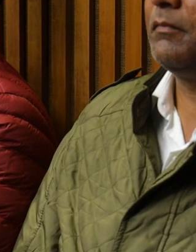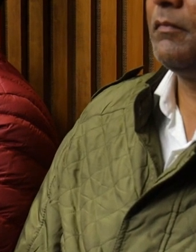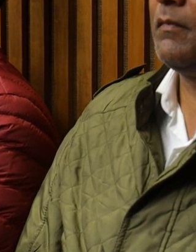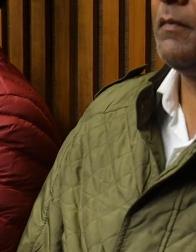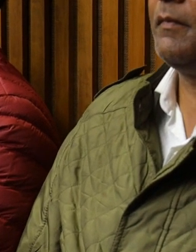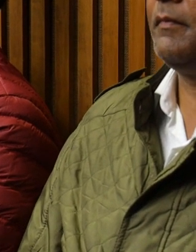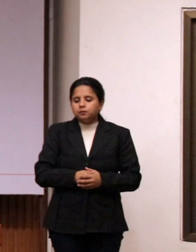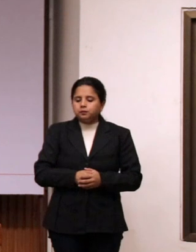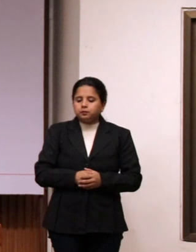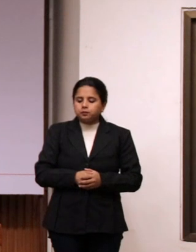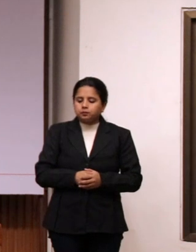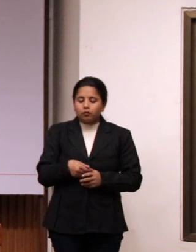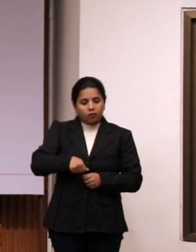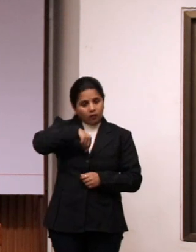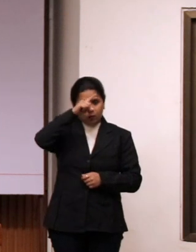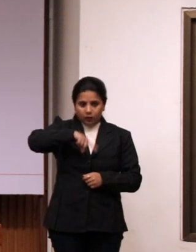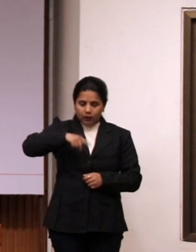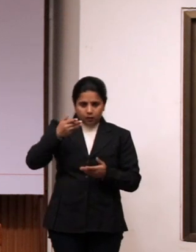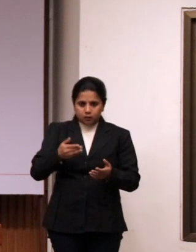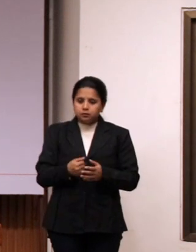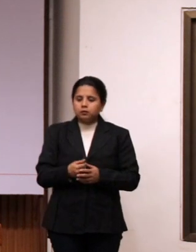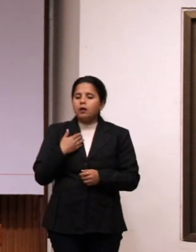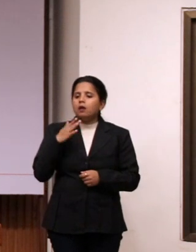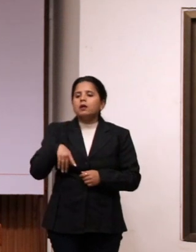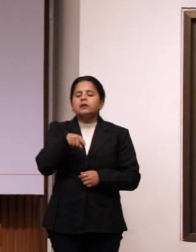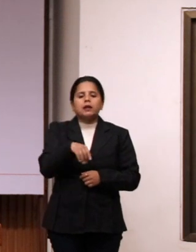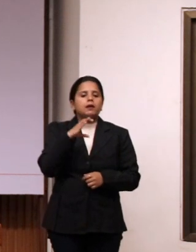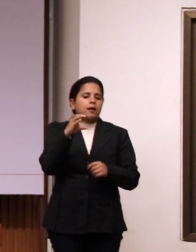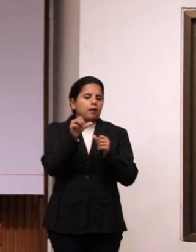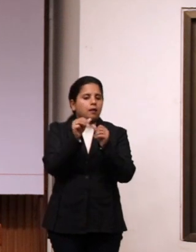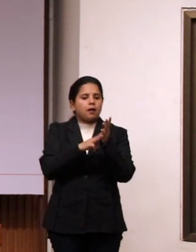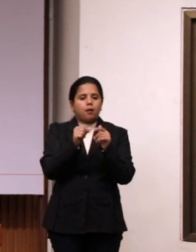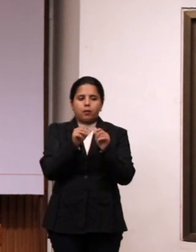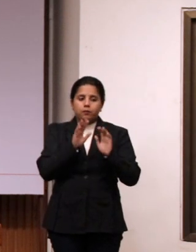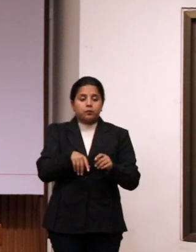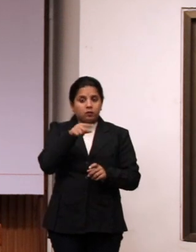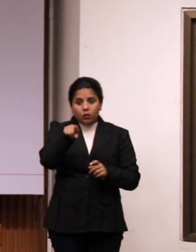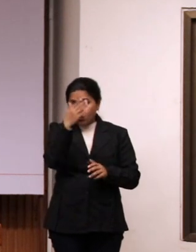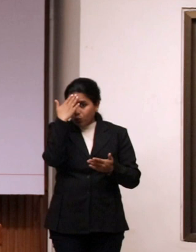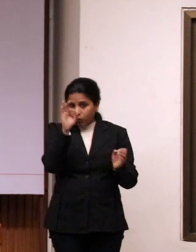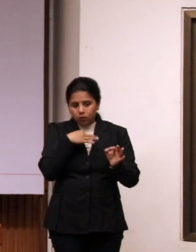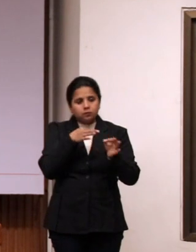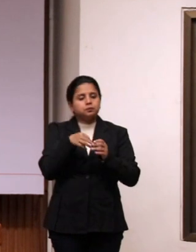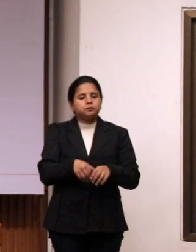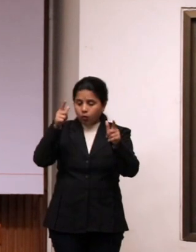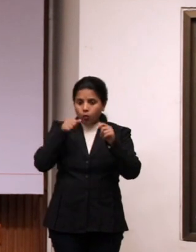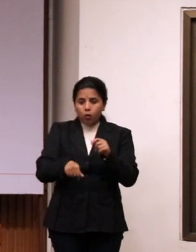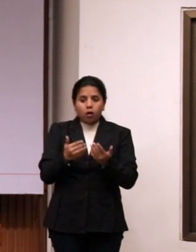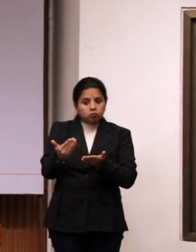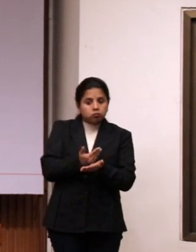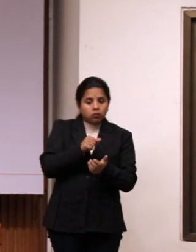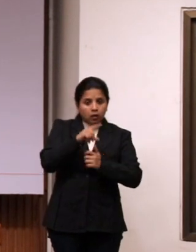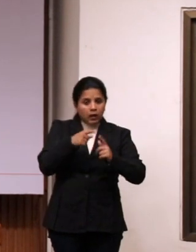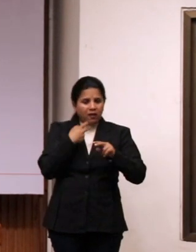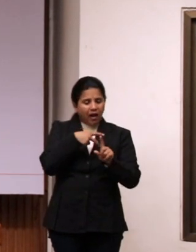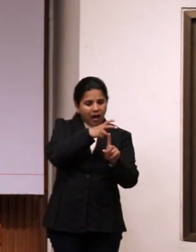way. So in India, so we have a thing called CAMPA. So for people who don't know what is CAMPA, it is a compulsory application to